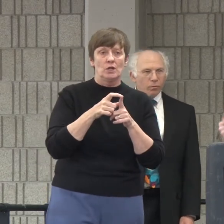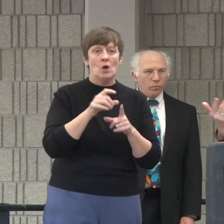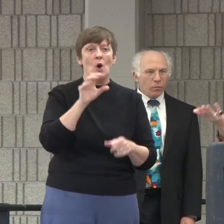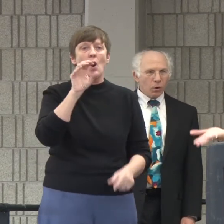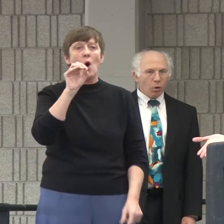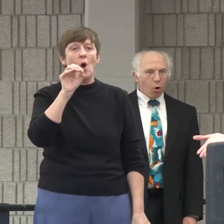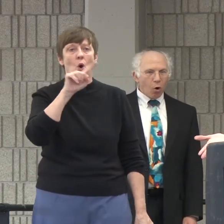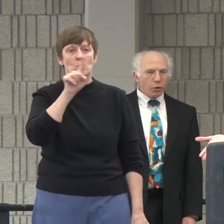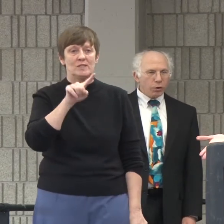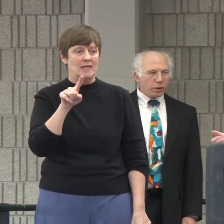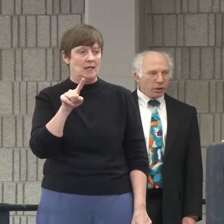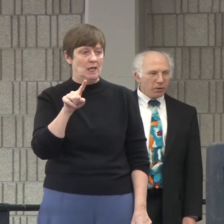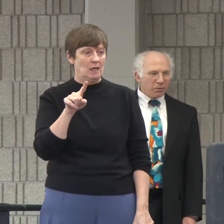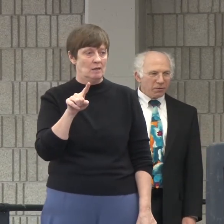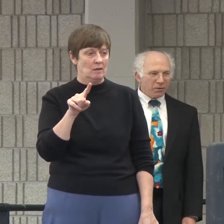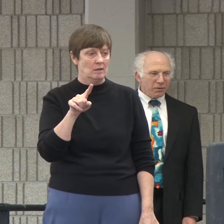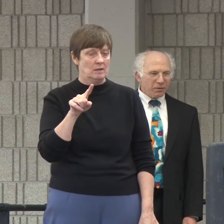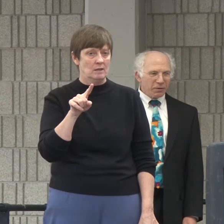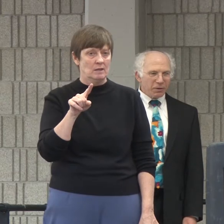Ozi,